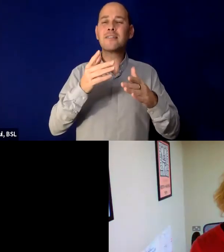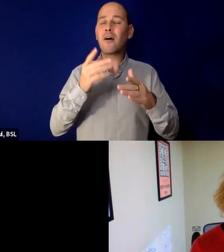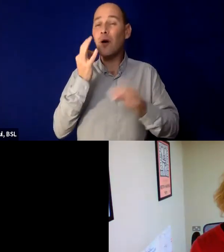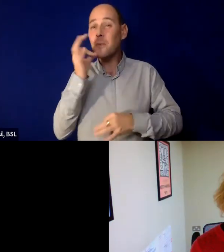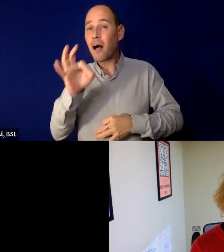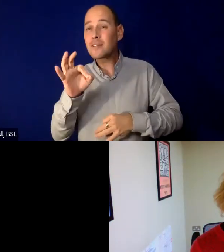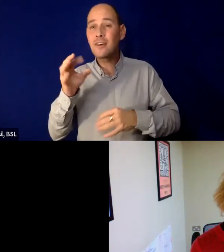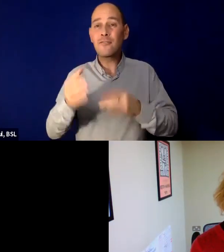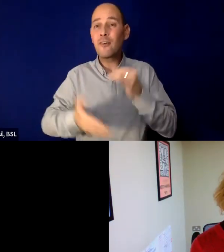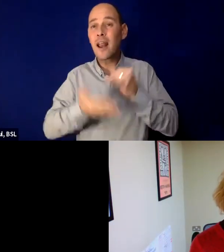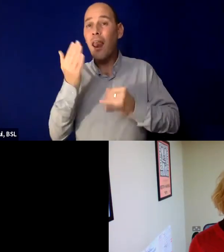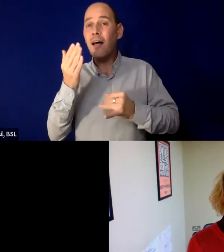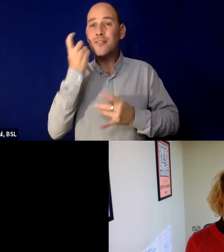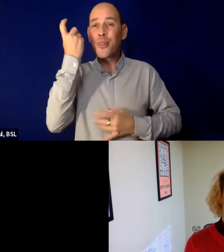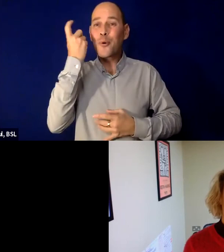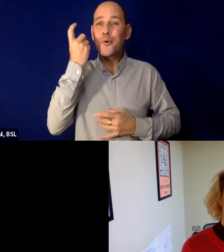to wrap up.